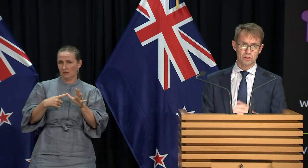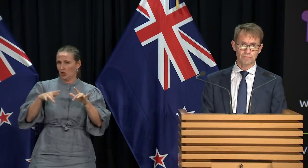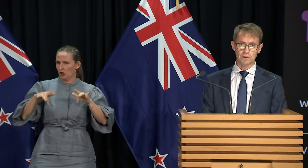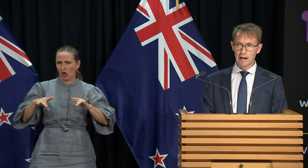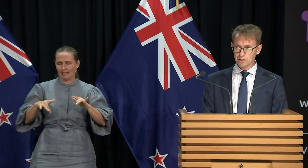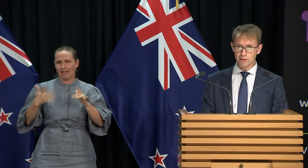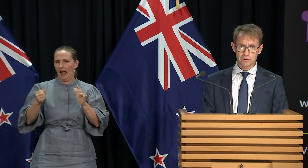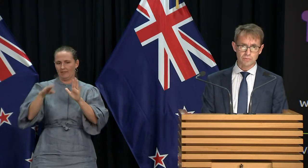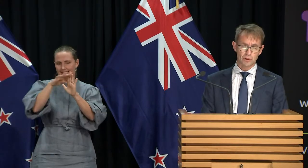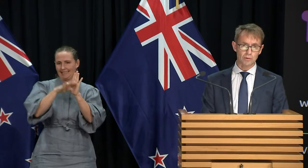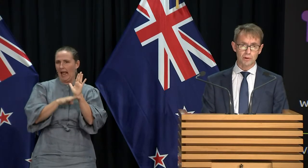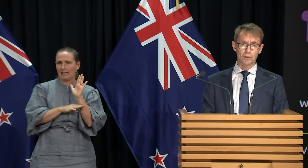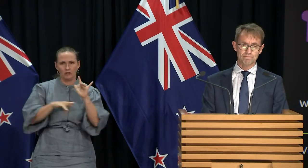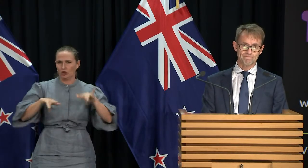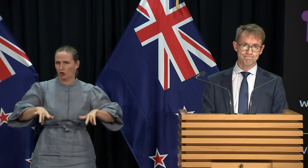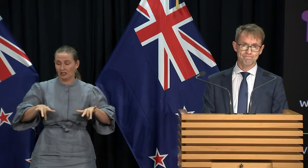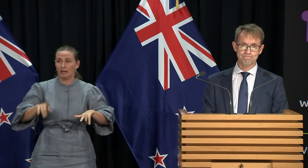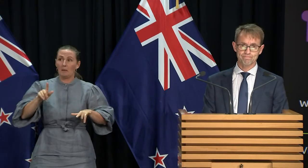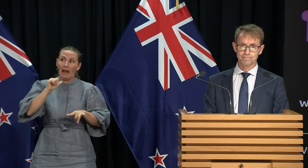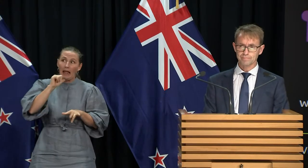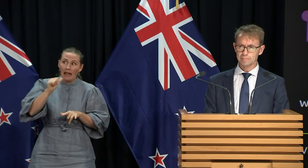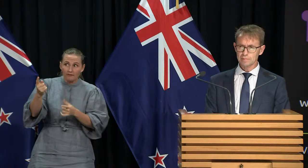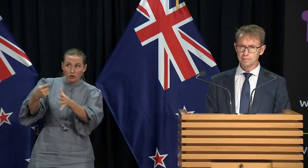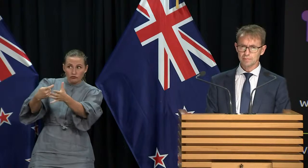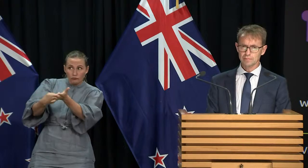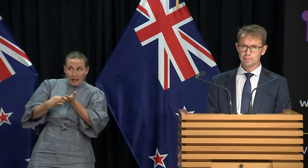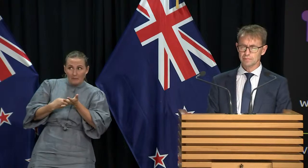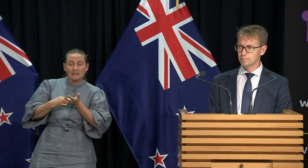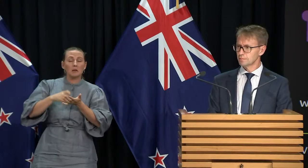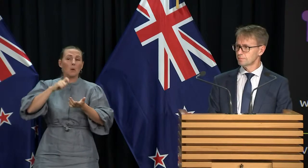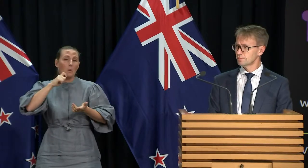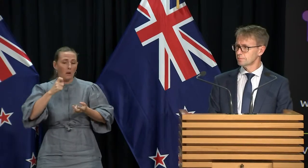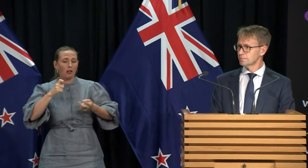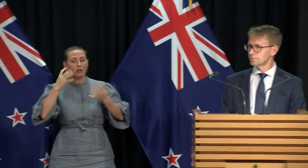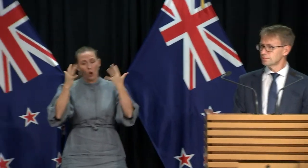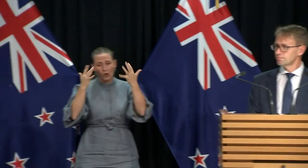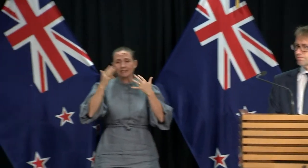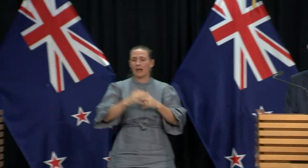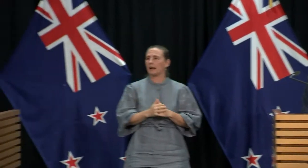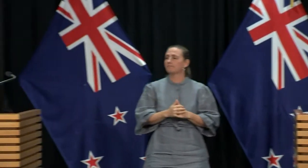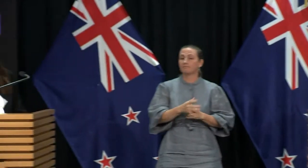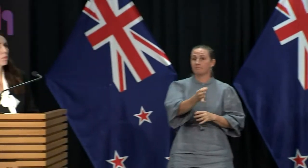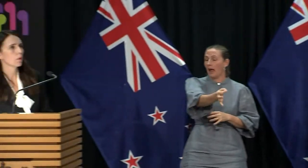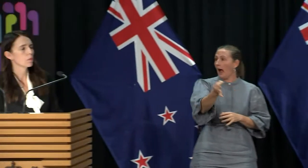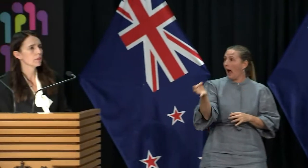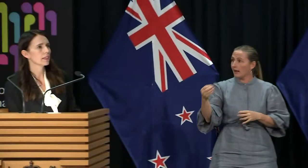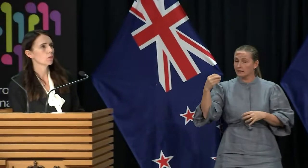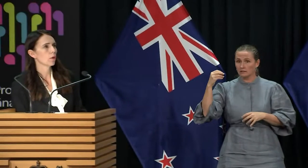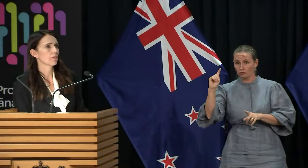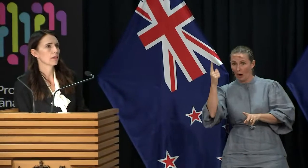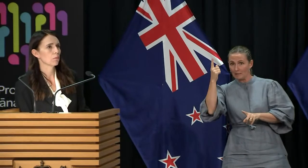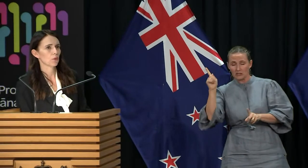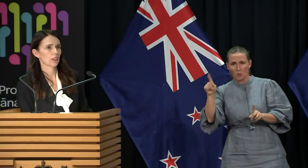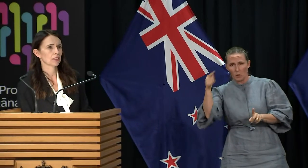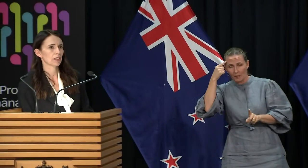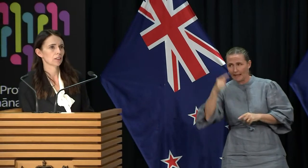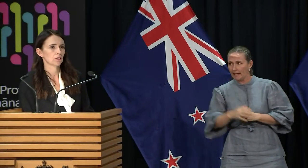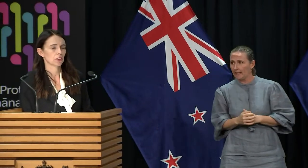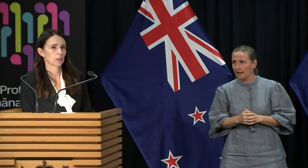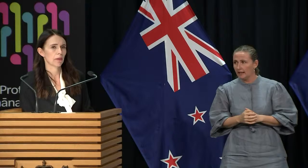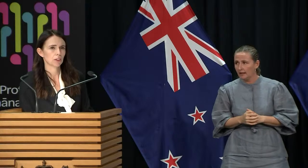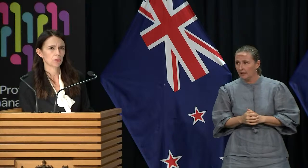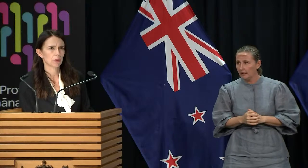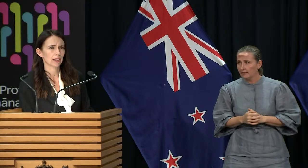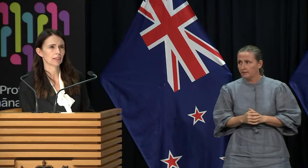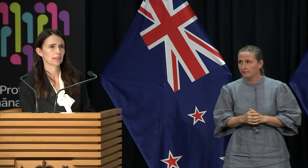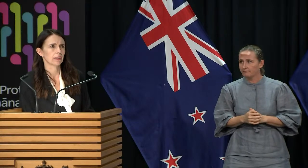that, of course, if we're asked to do some work on, we will. So would you look at that? Oh, look, you know, I think probably one of the important things we can do